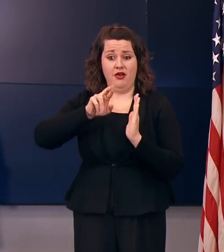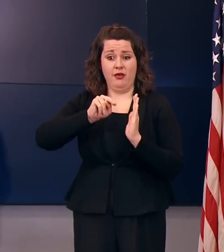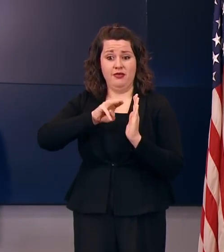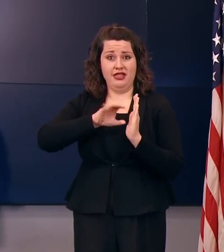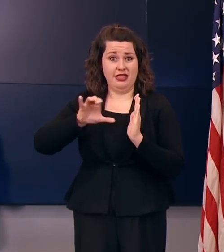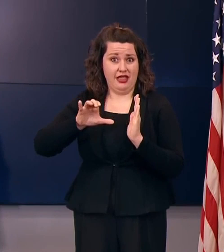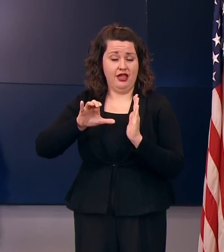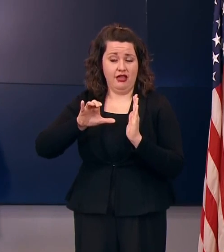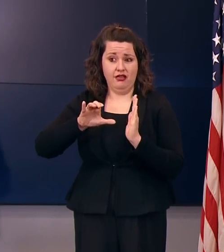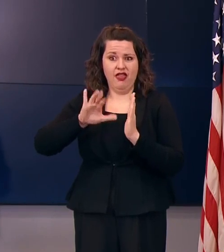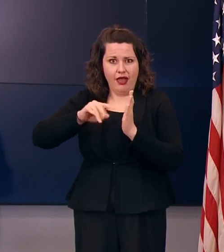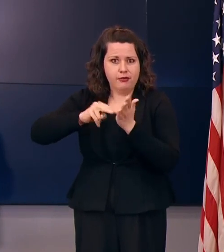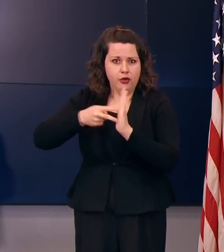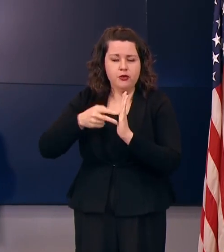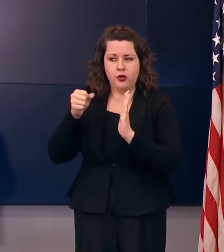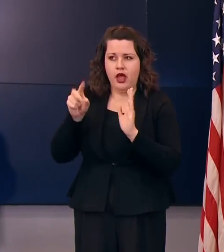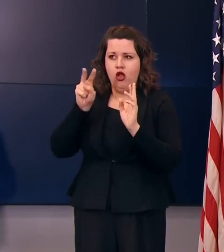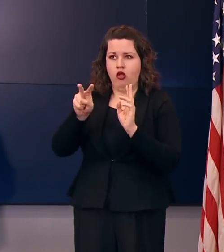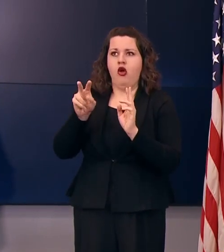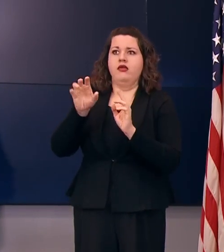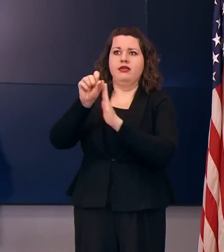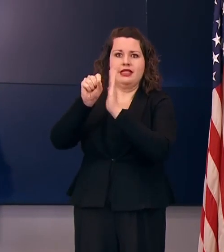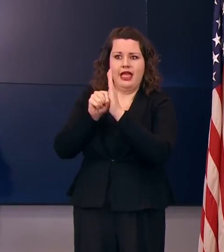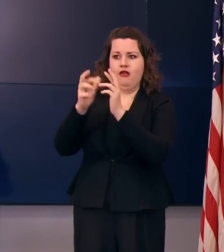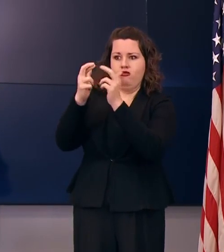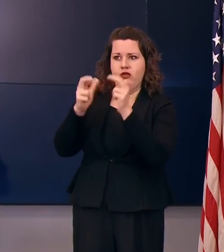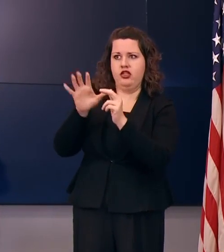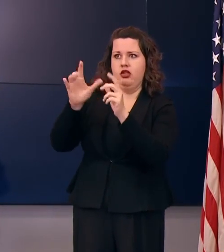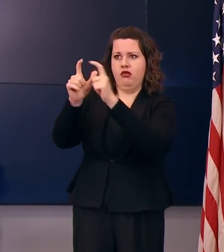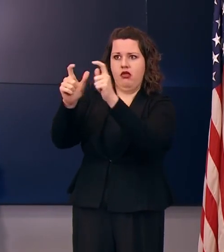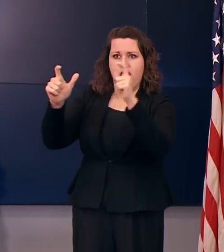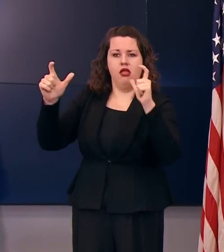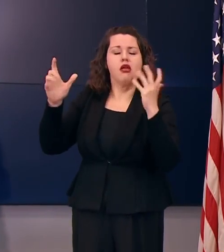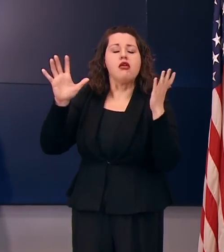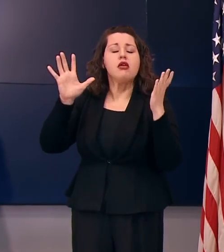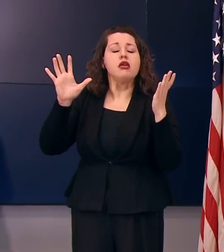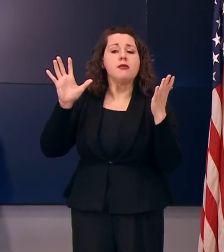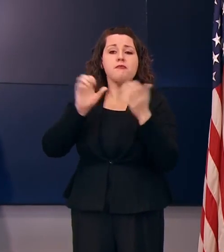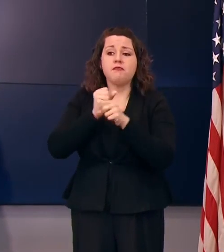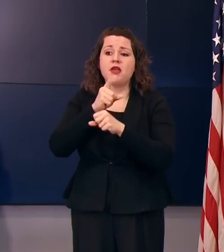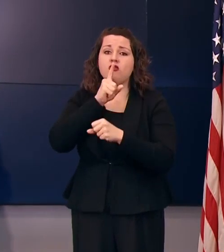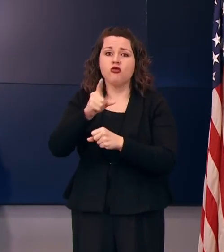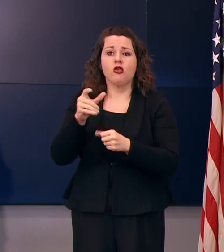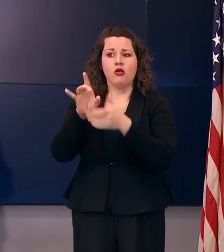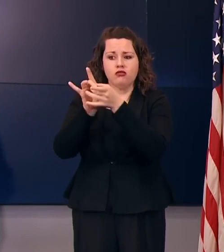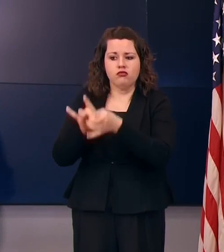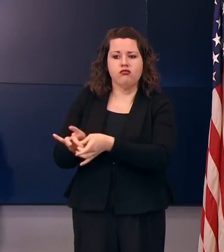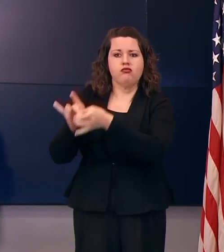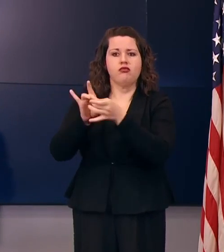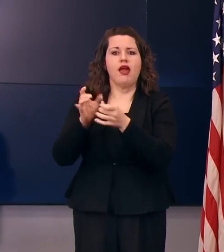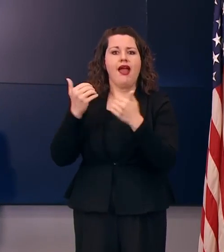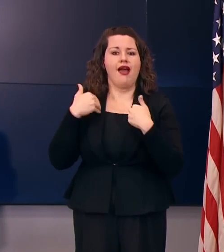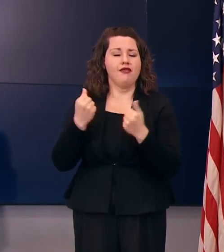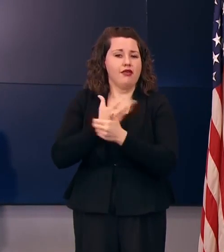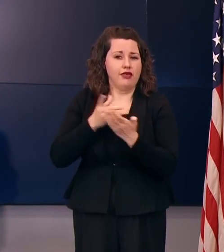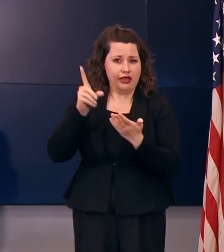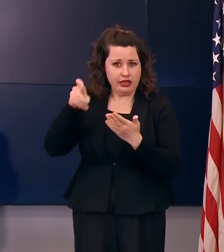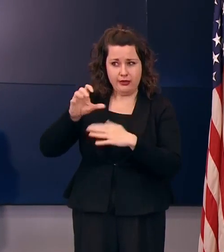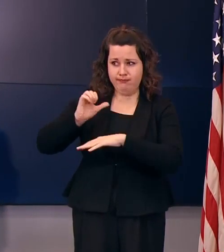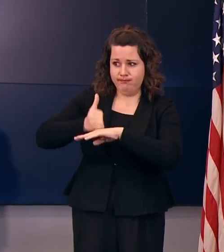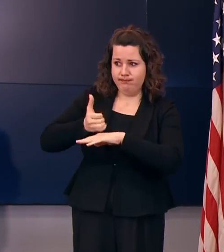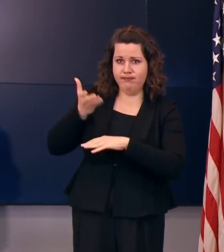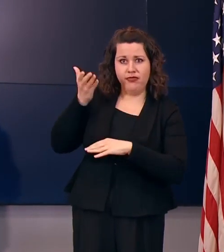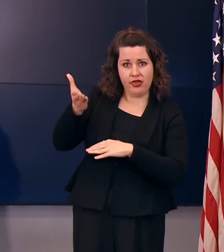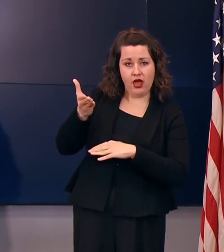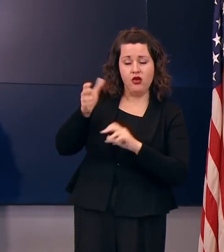regional perspective and a state perspective to make sure that we're coordinating, to make sure that we have the infrastructure in place